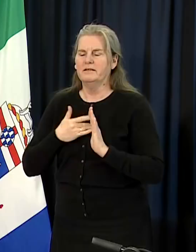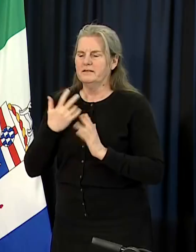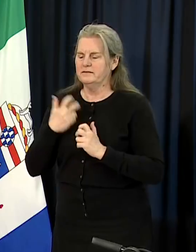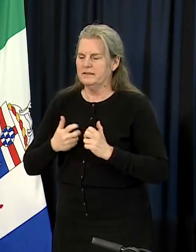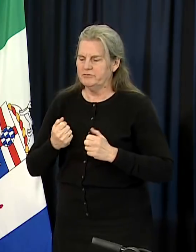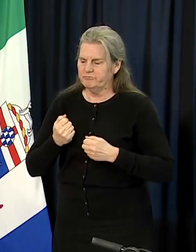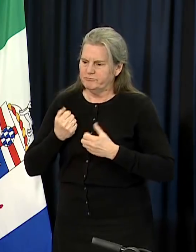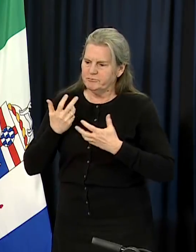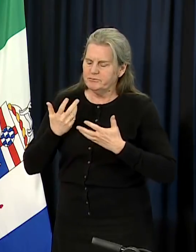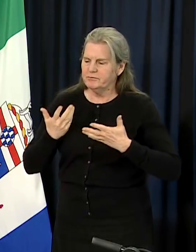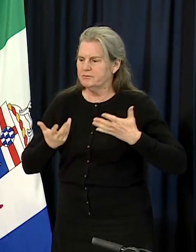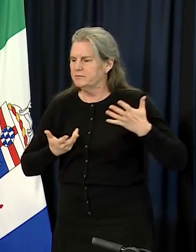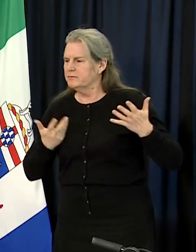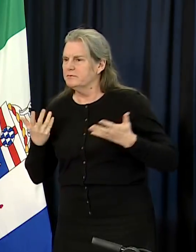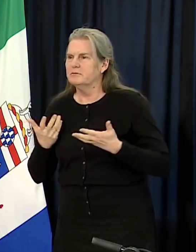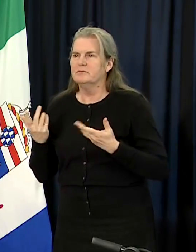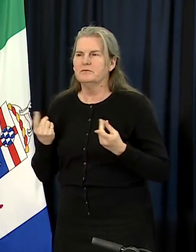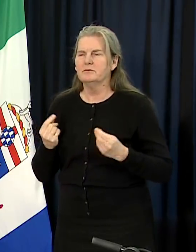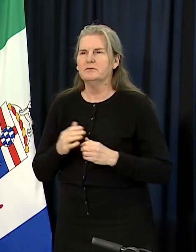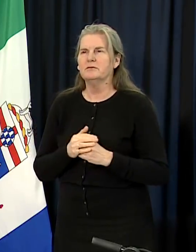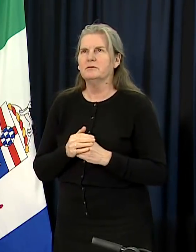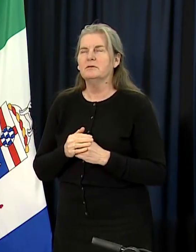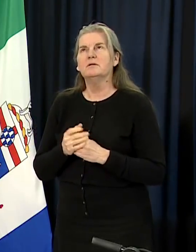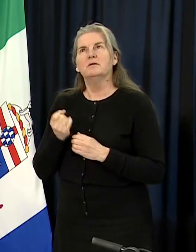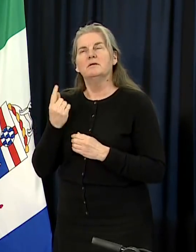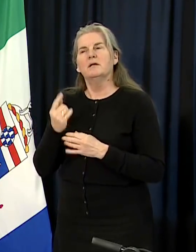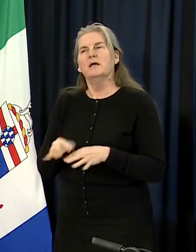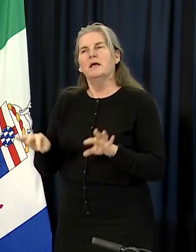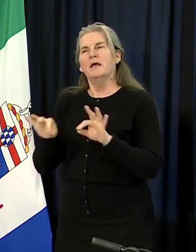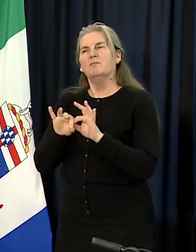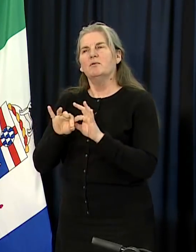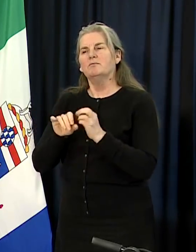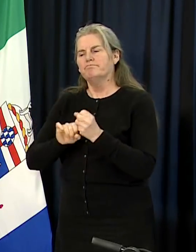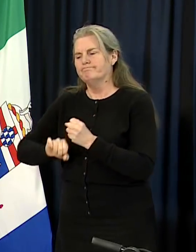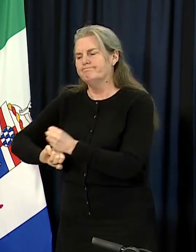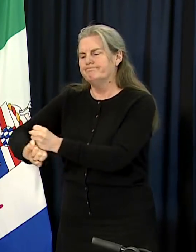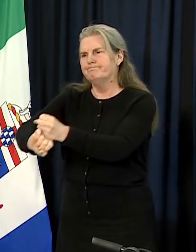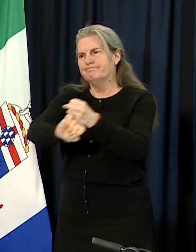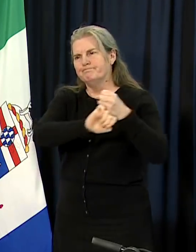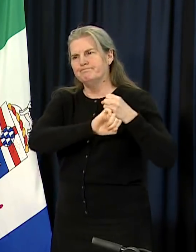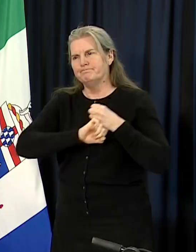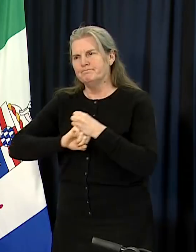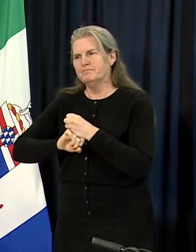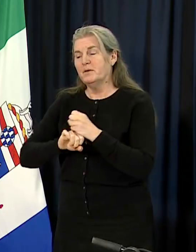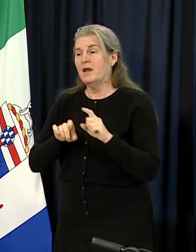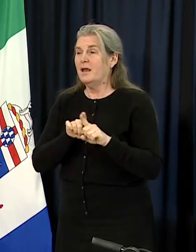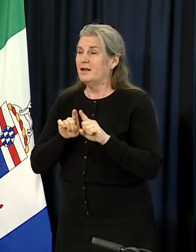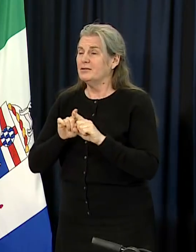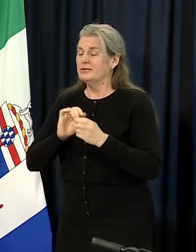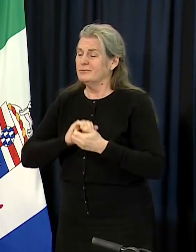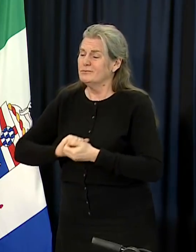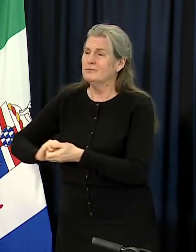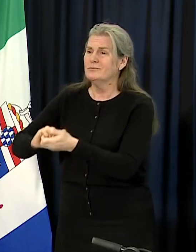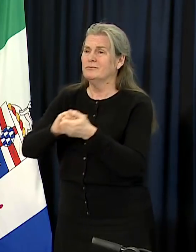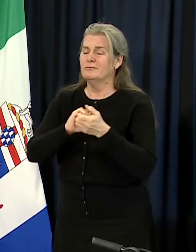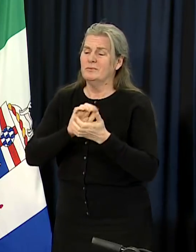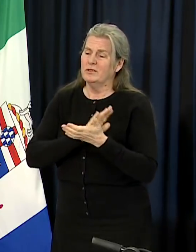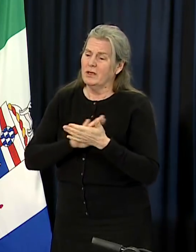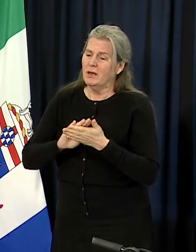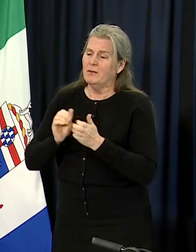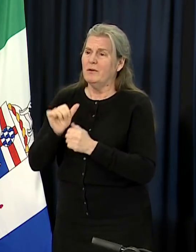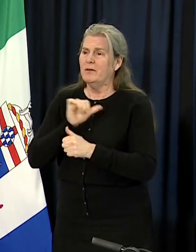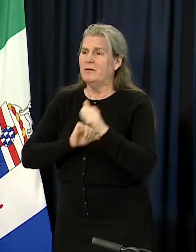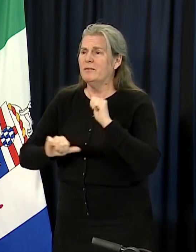express. It's important that we continue to support each other and remember that collaboration and kindness are